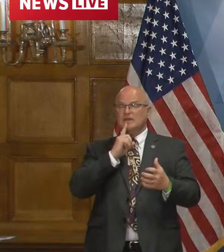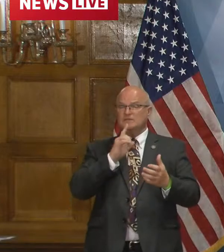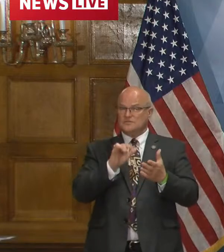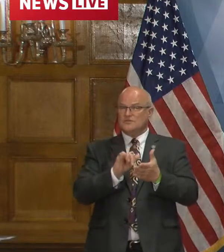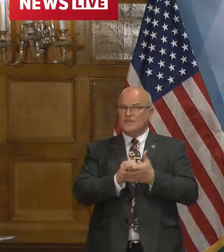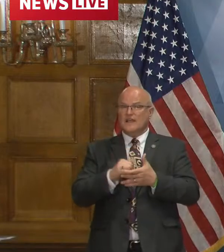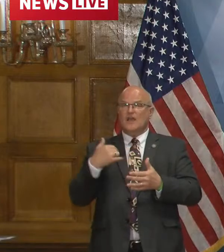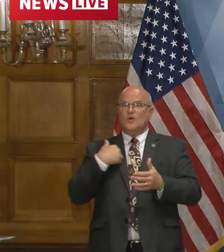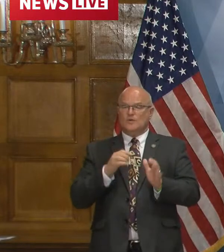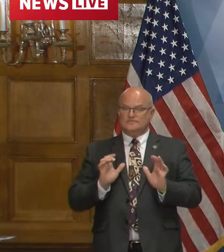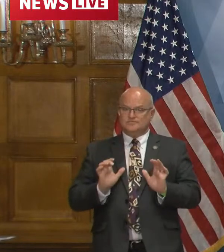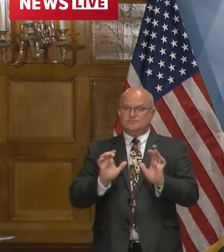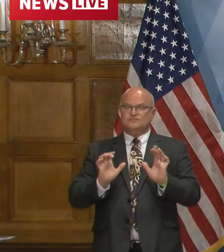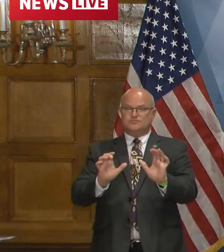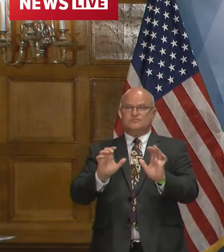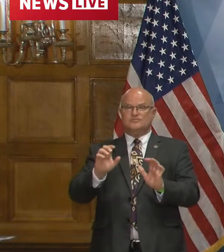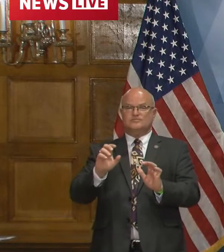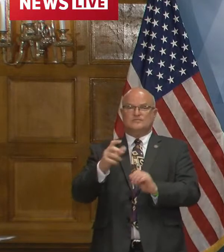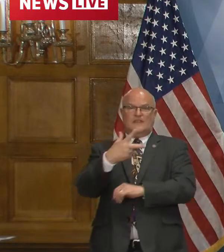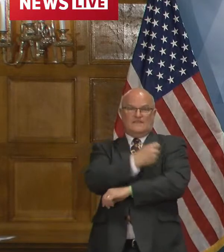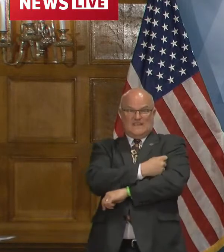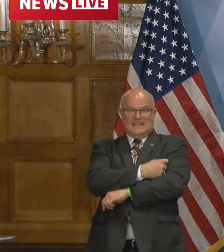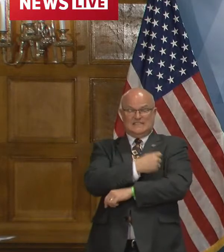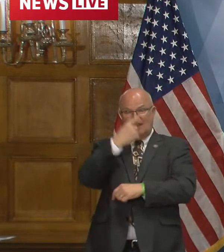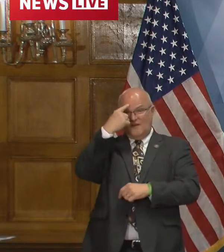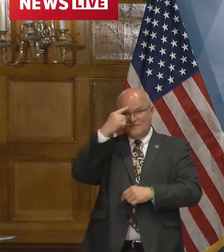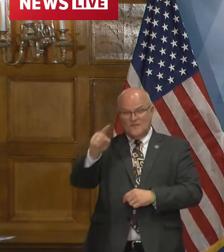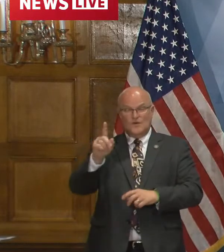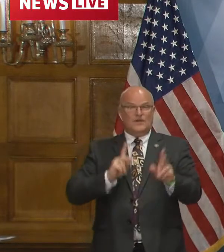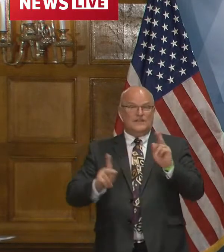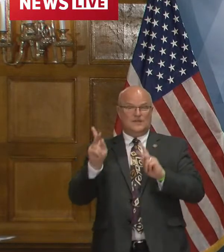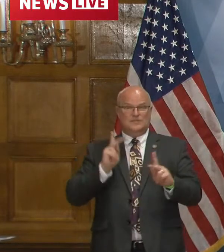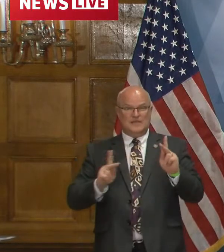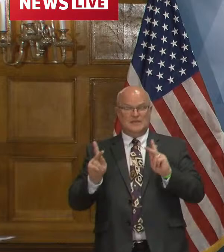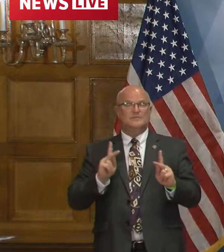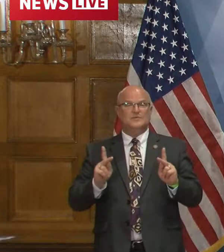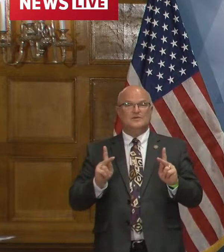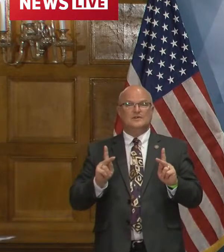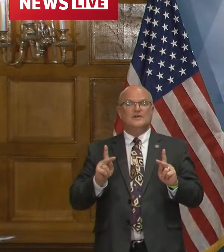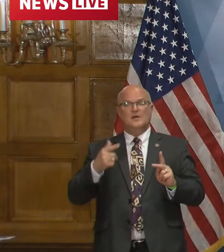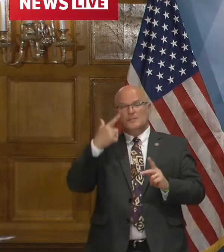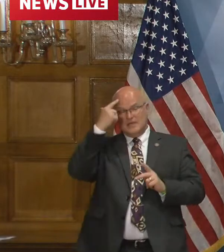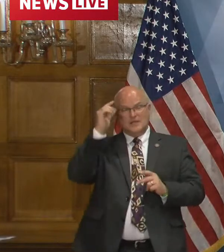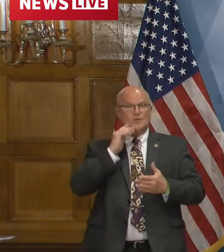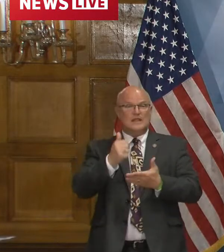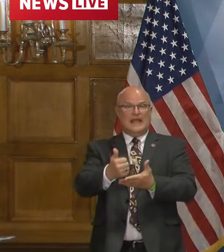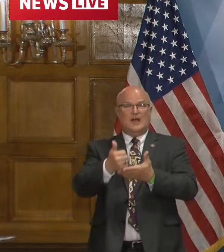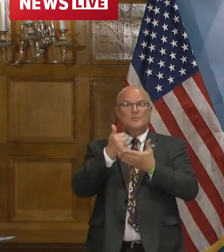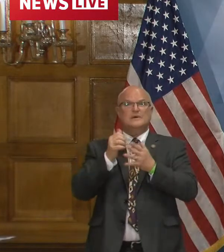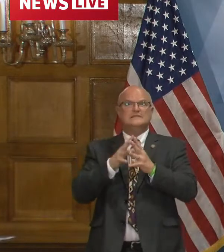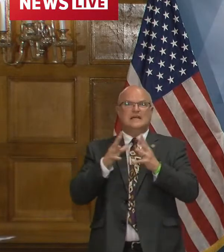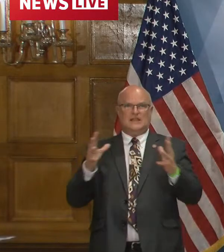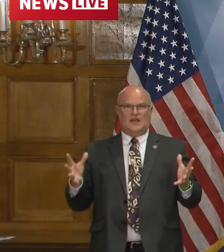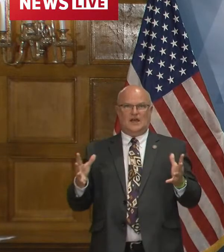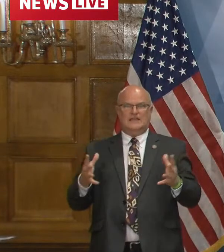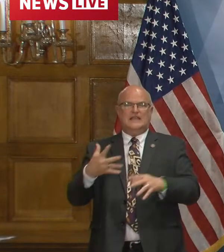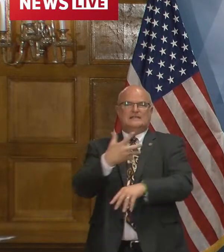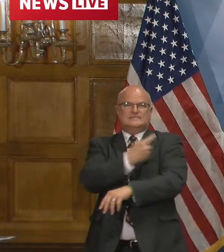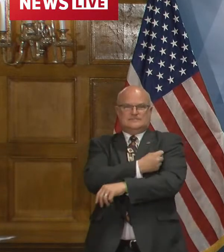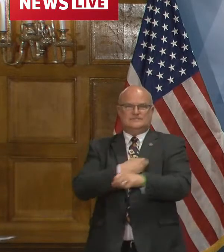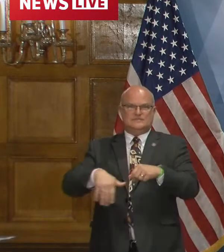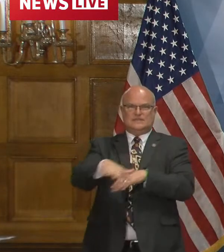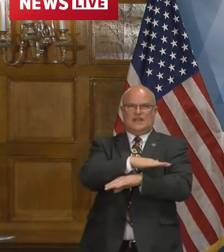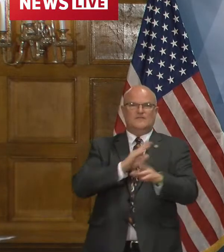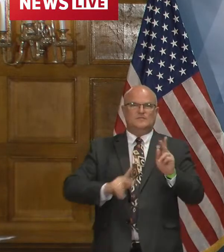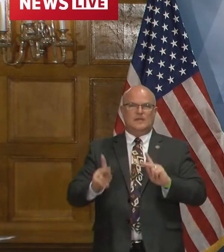sure we push that vaccine out to those populations, because it will help us a great deal in getting those